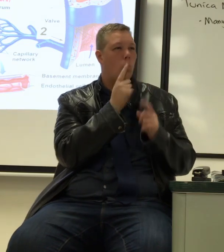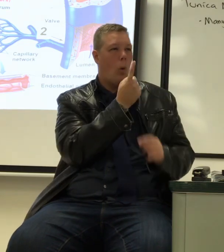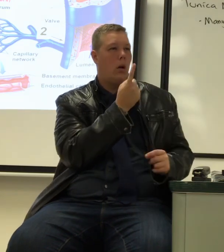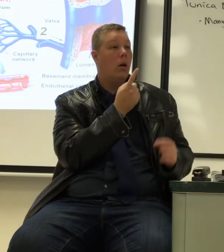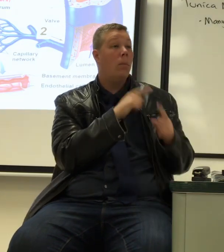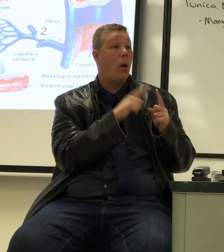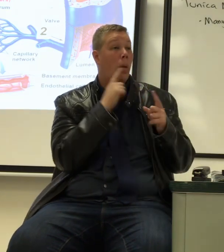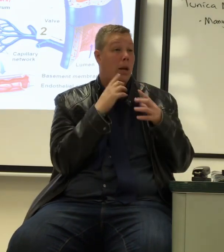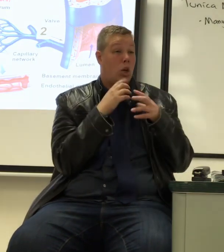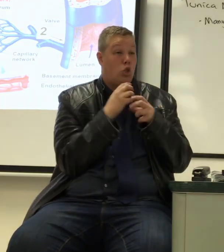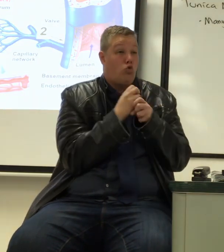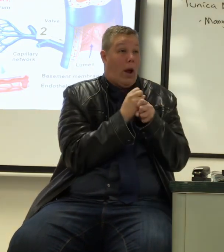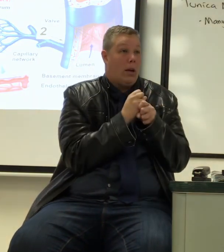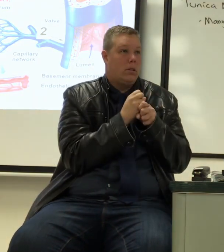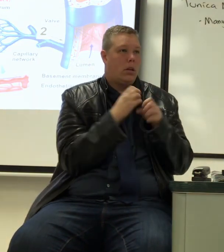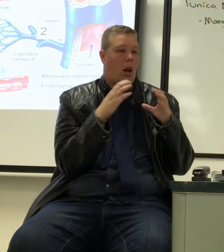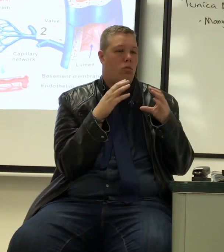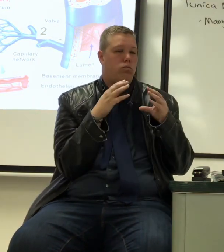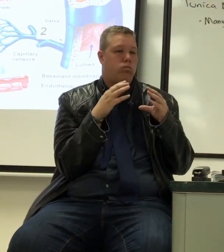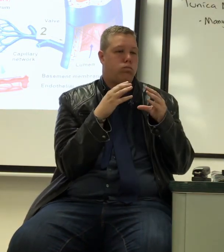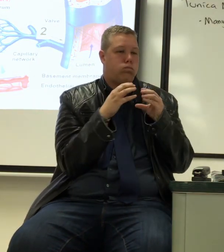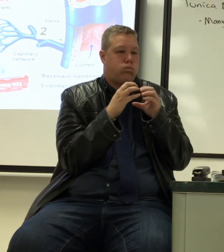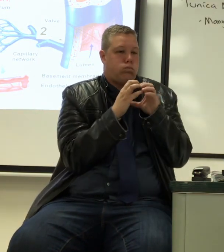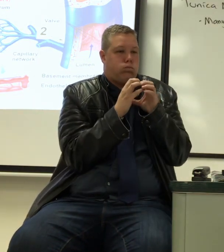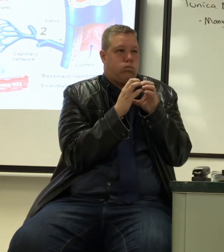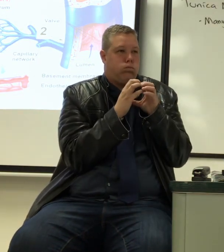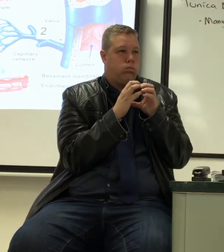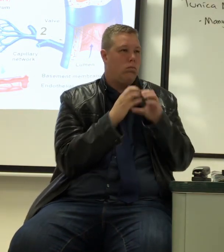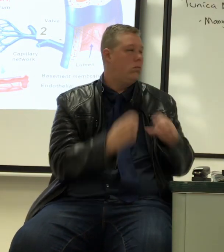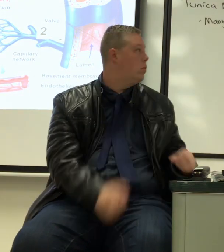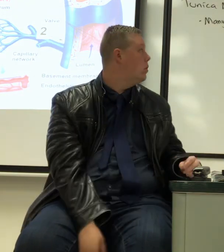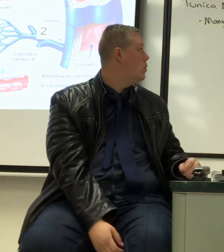contracts, it kind of bulges.